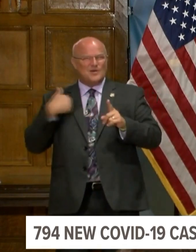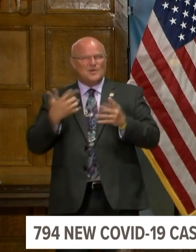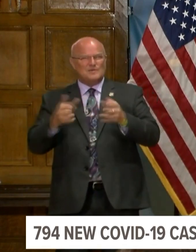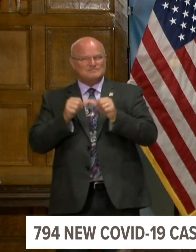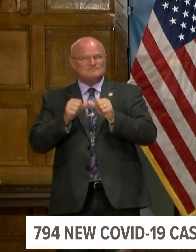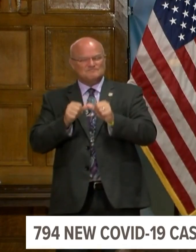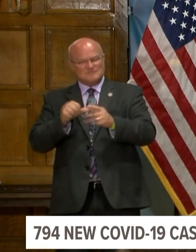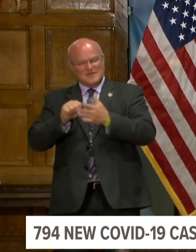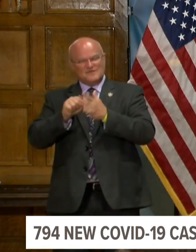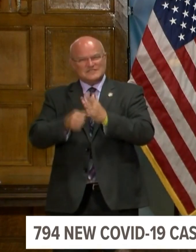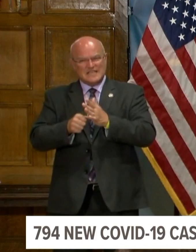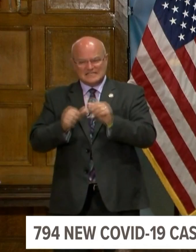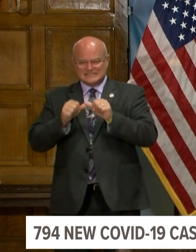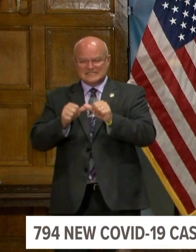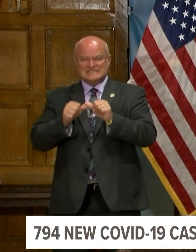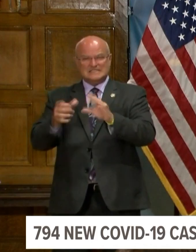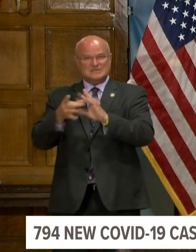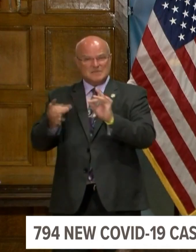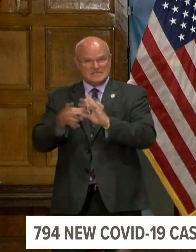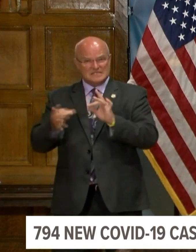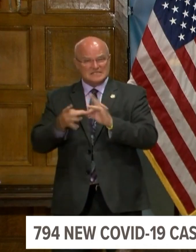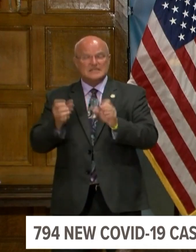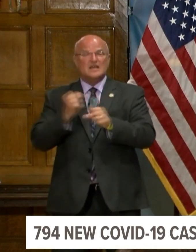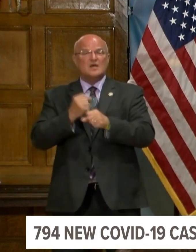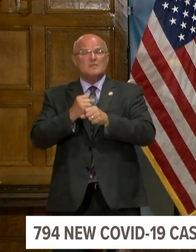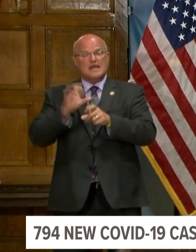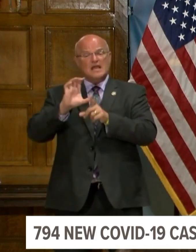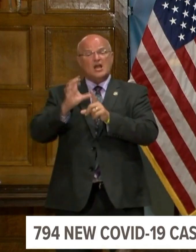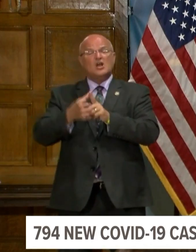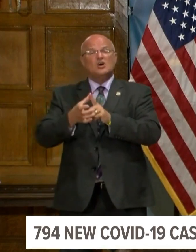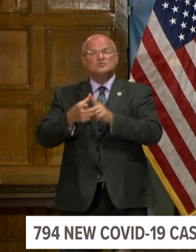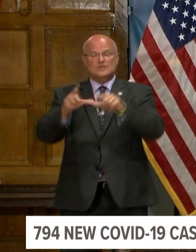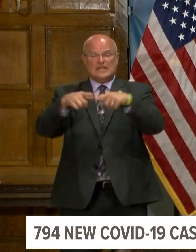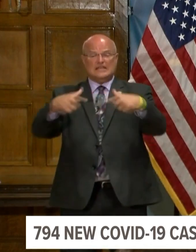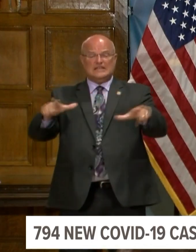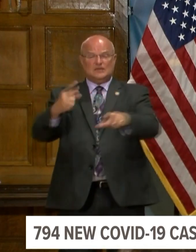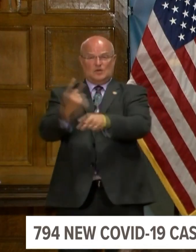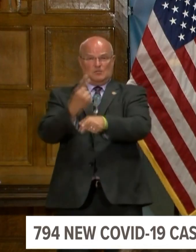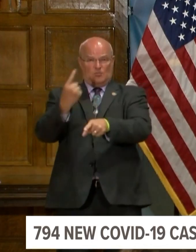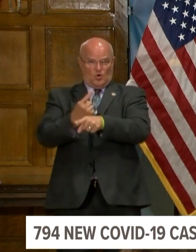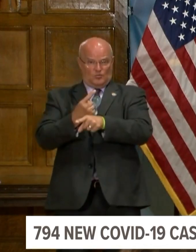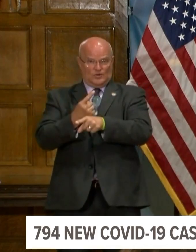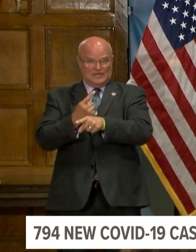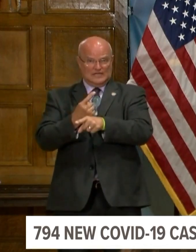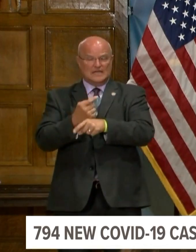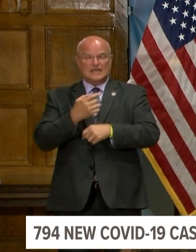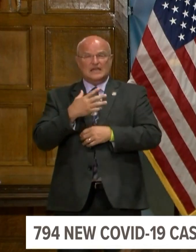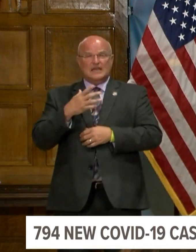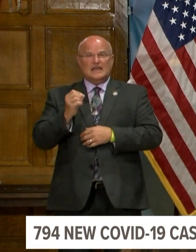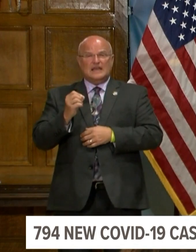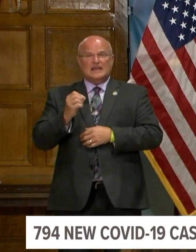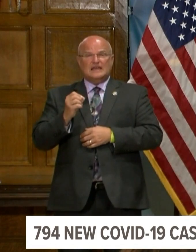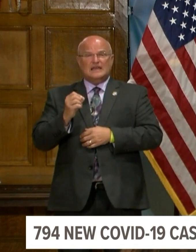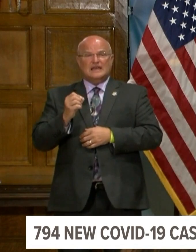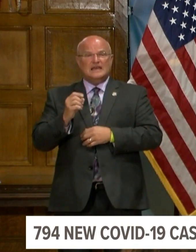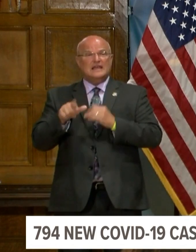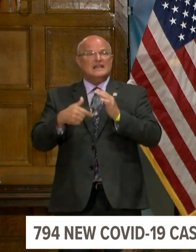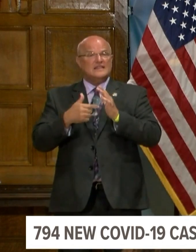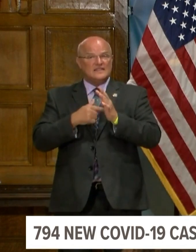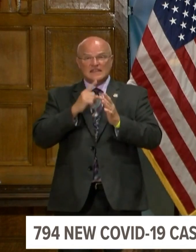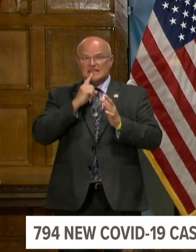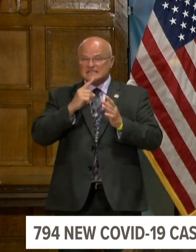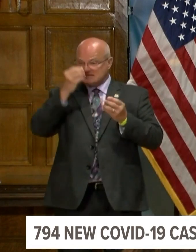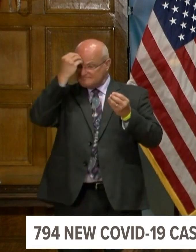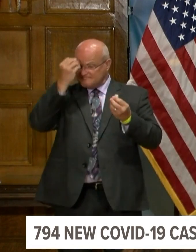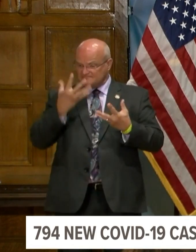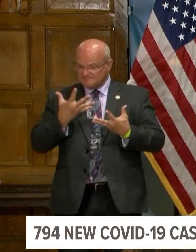to emphasize consistent messaging, make it culturally and linguistically appropriate. And, this is just